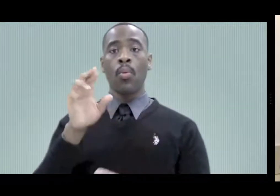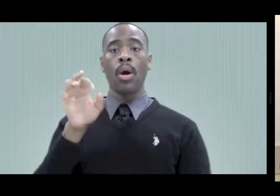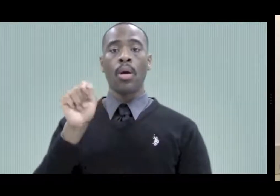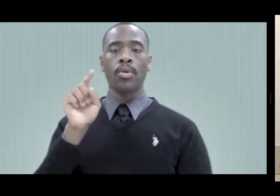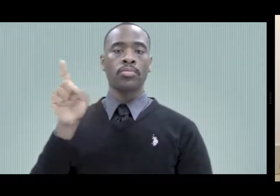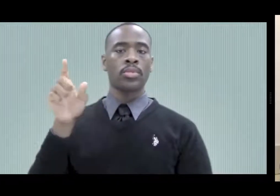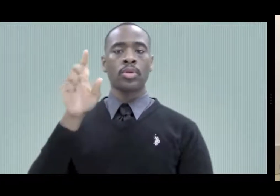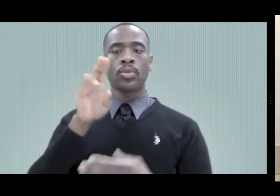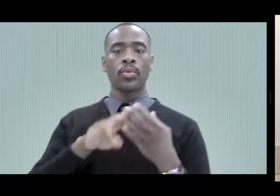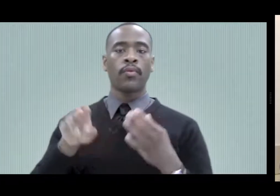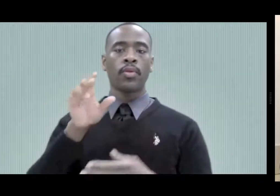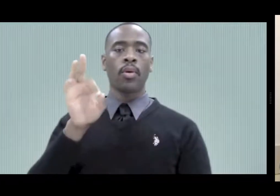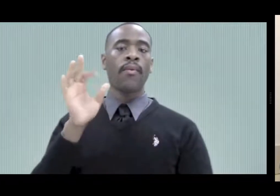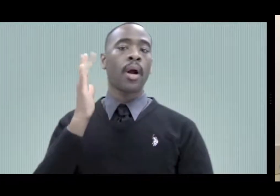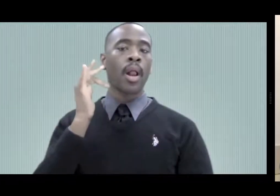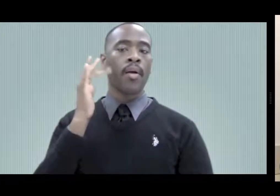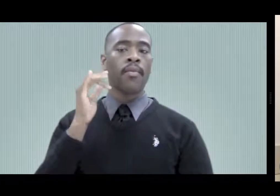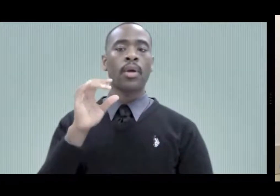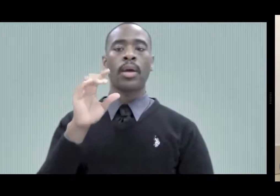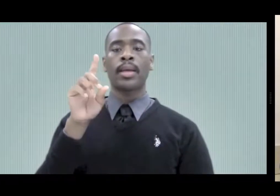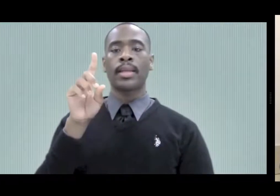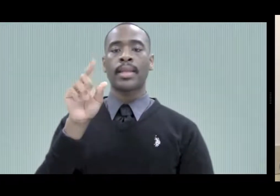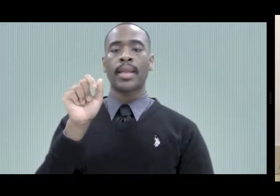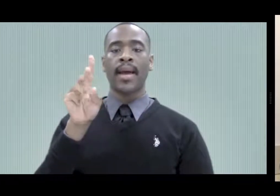The first 3 I mentioned went to Gallaudet,